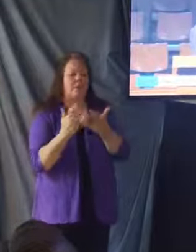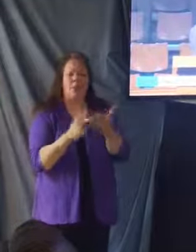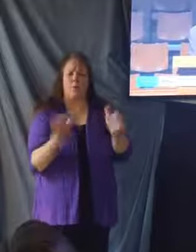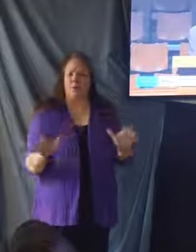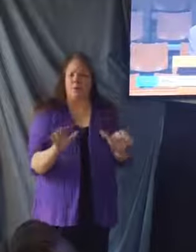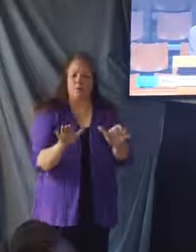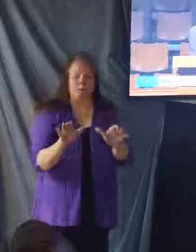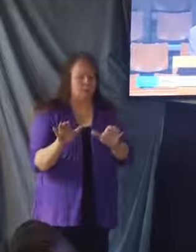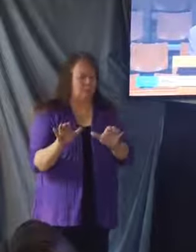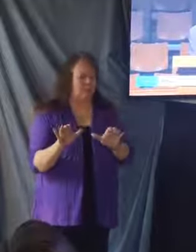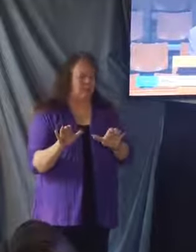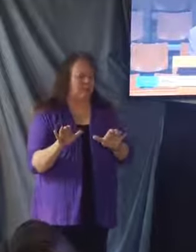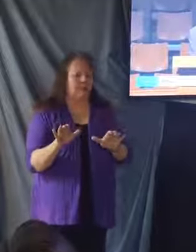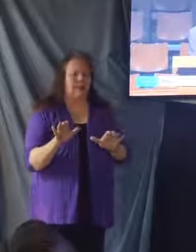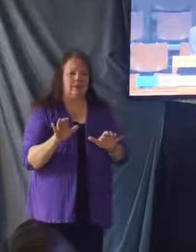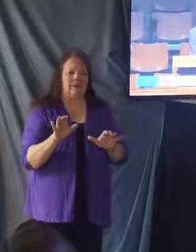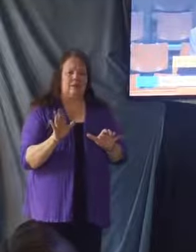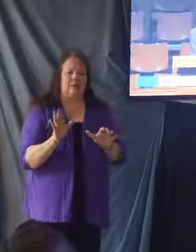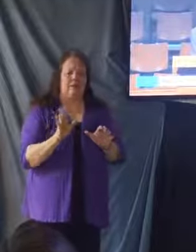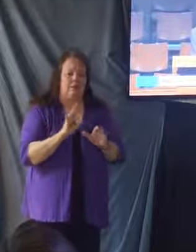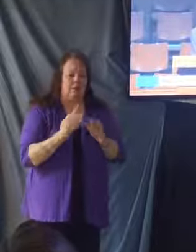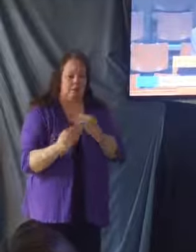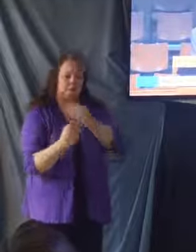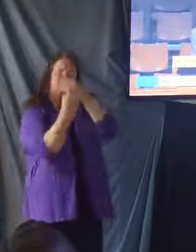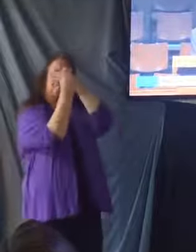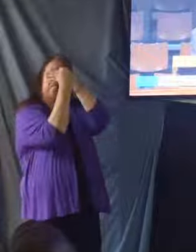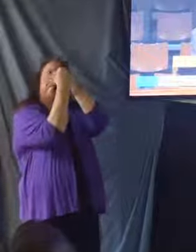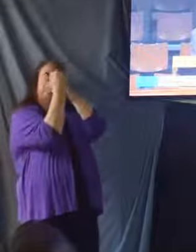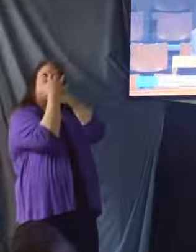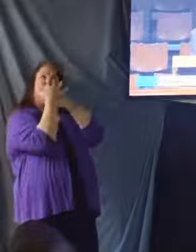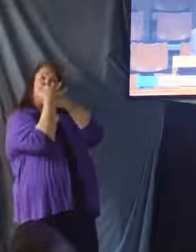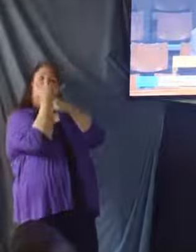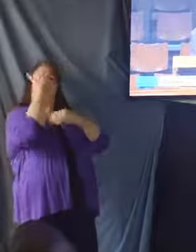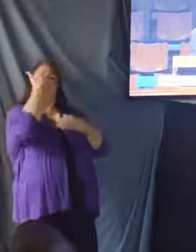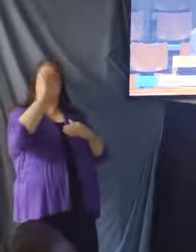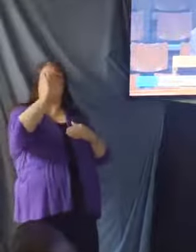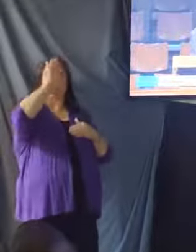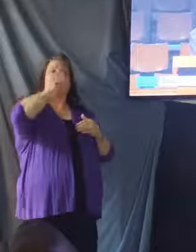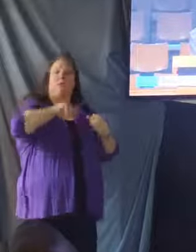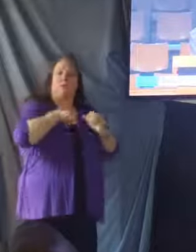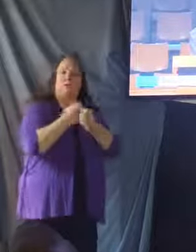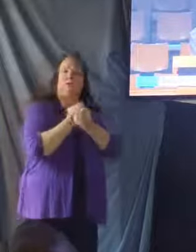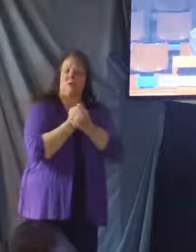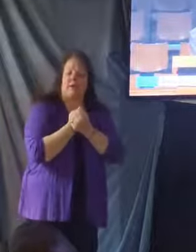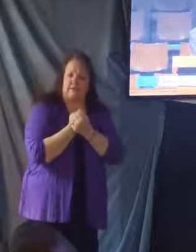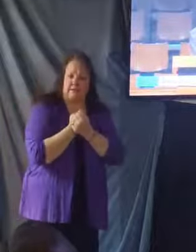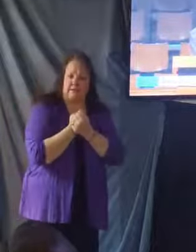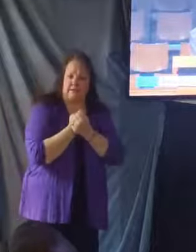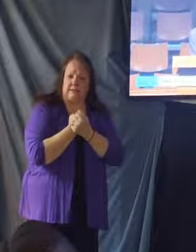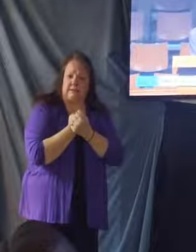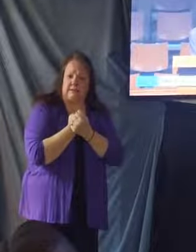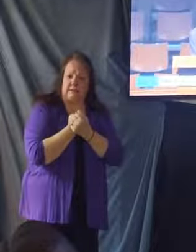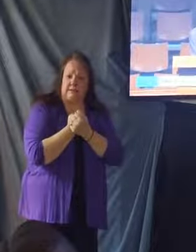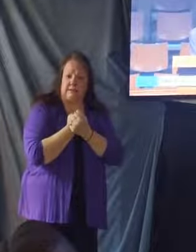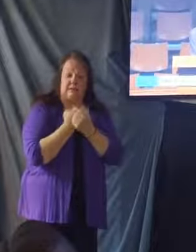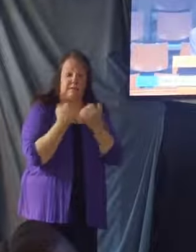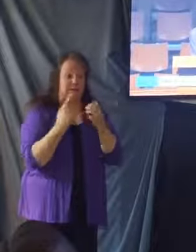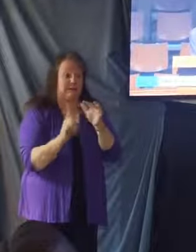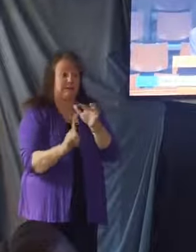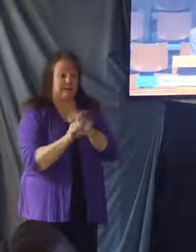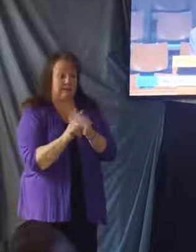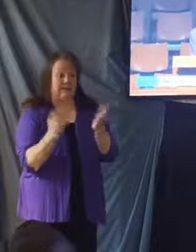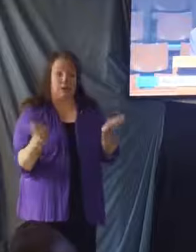and conduct are molded and shaped because the grace of God has